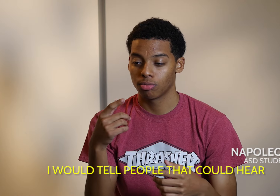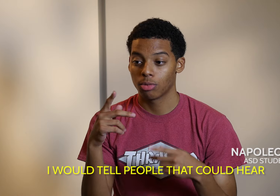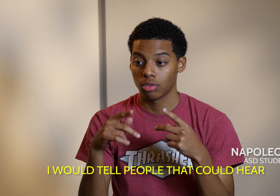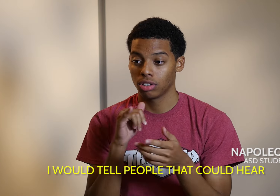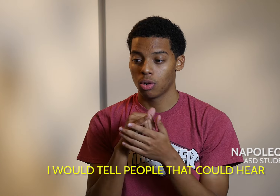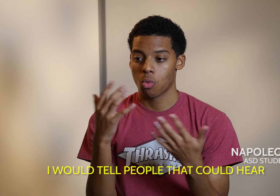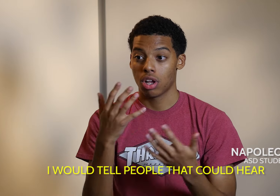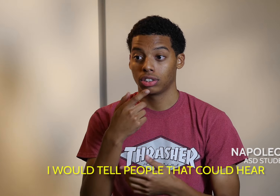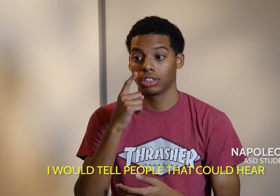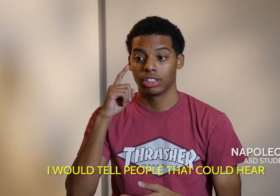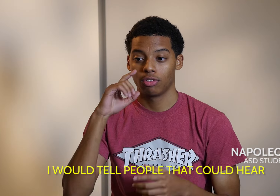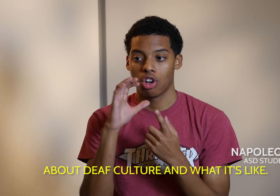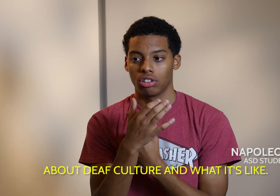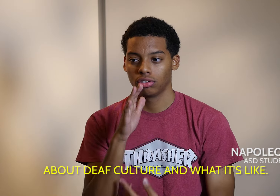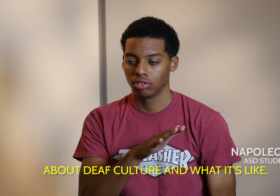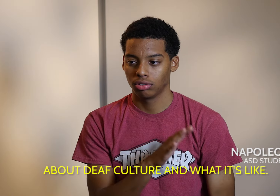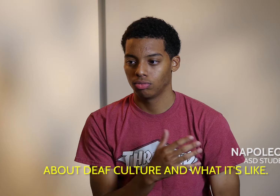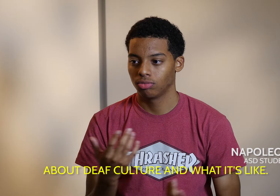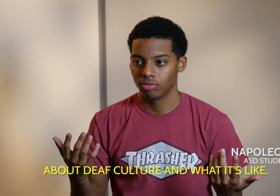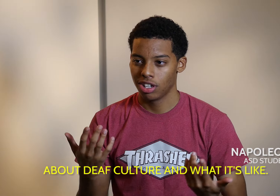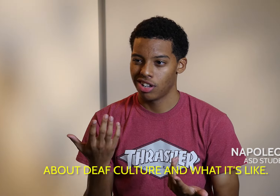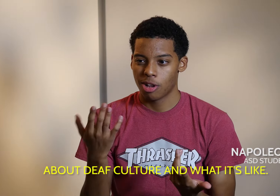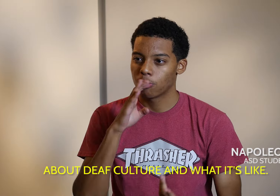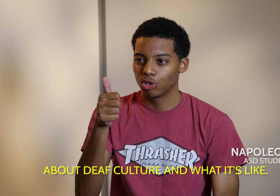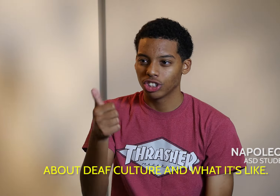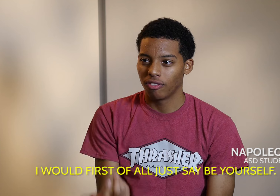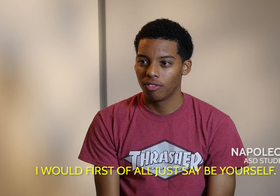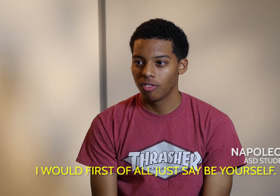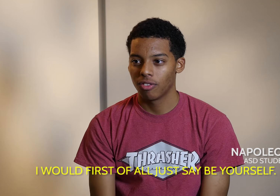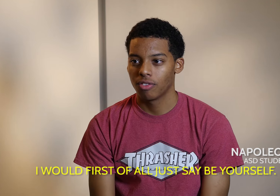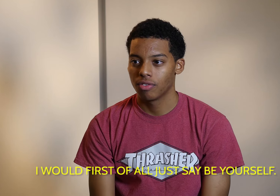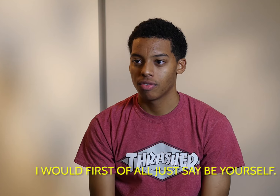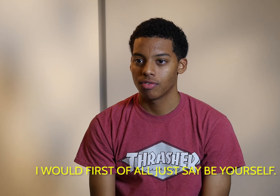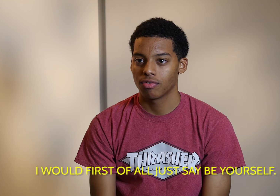I would tell the people that can hear about deaf culture and what it's like. I would say, first of all, just be yourself.